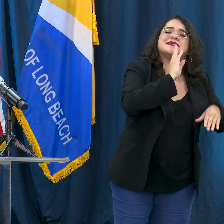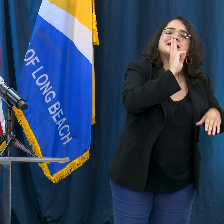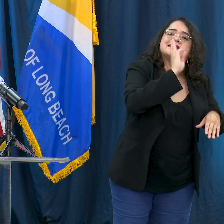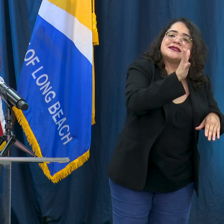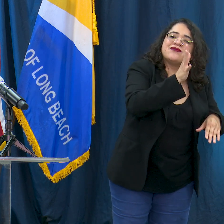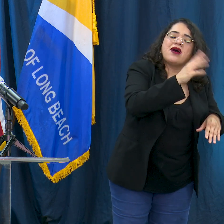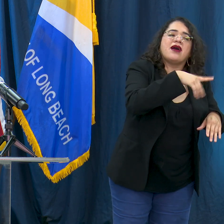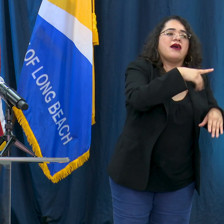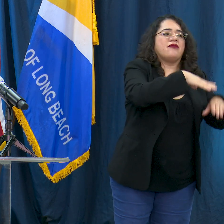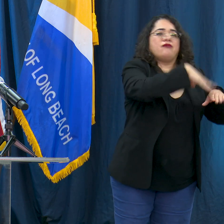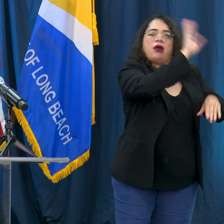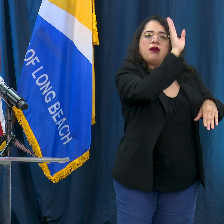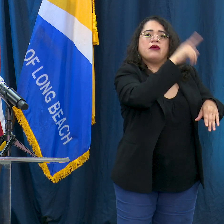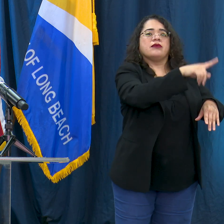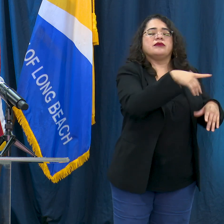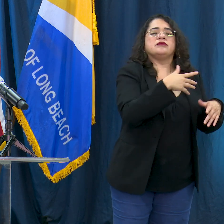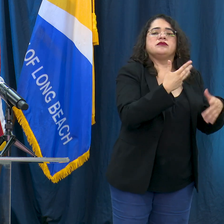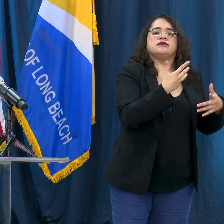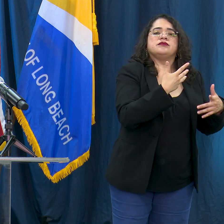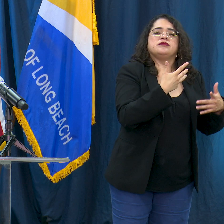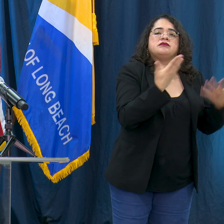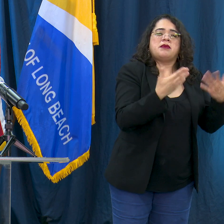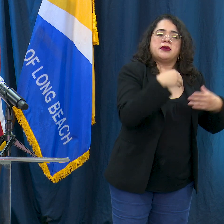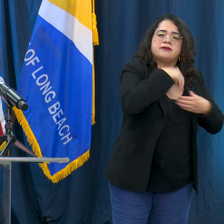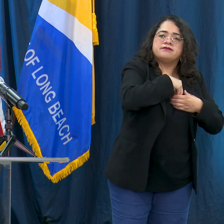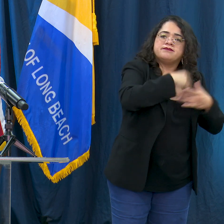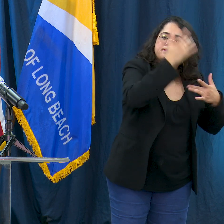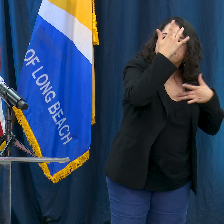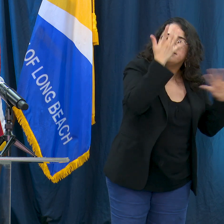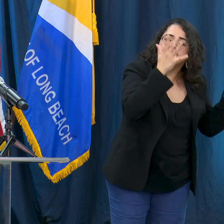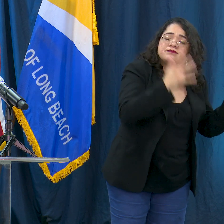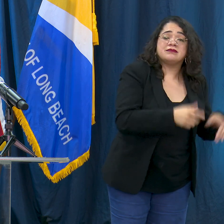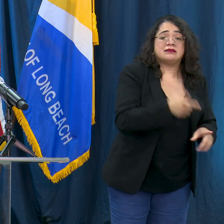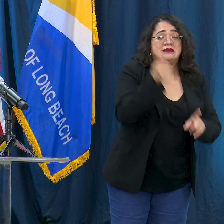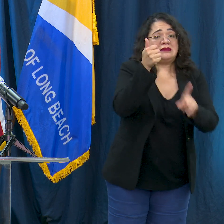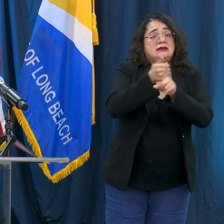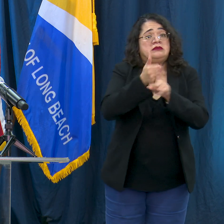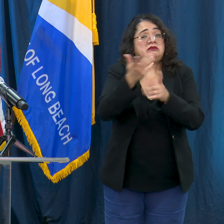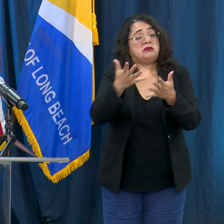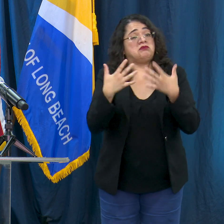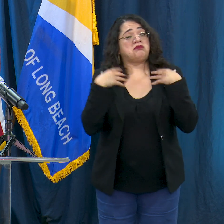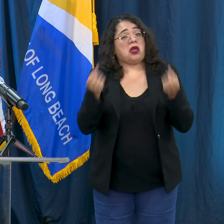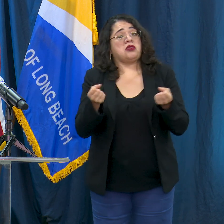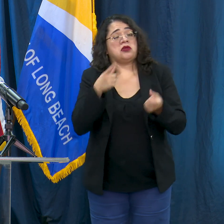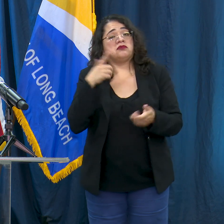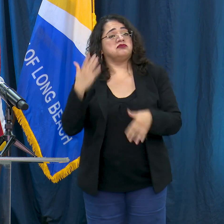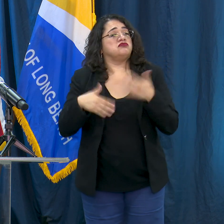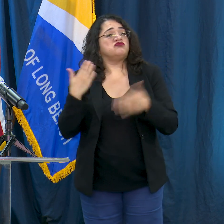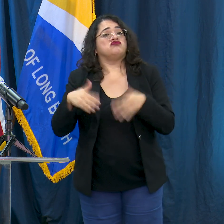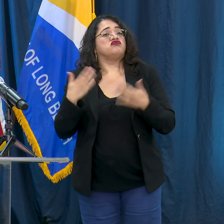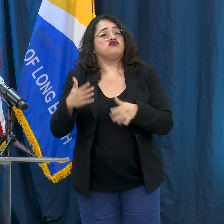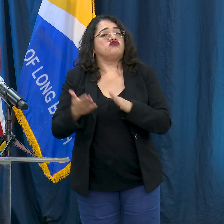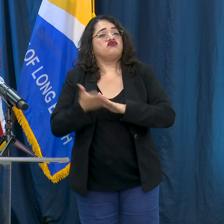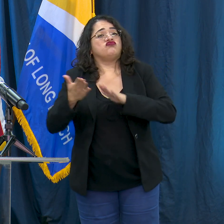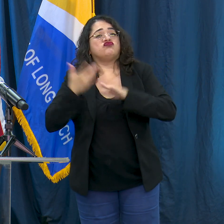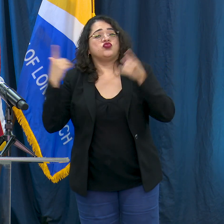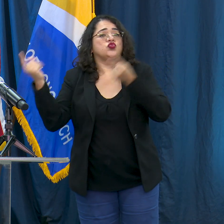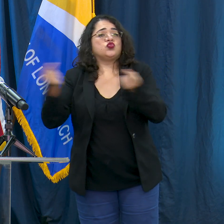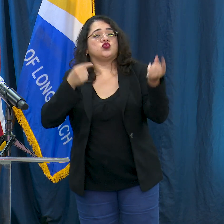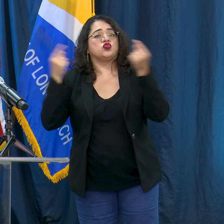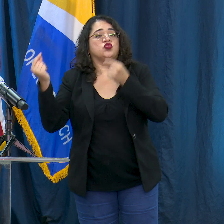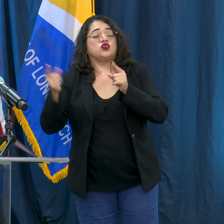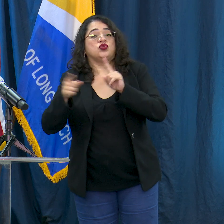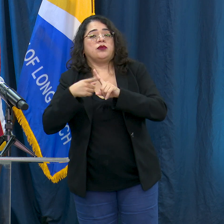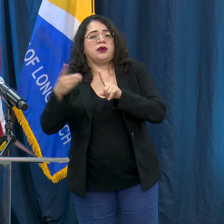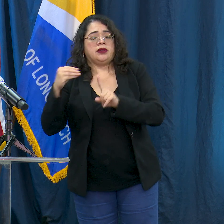at risk? And while you may be healthy generally, and maybe you get through it very quickly, it's important that if you are out and about and coming